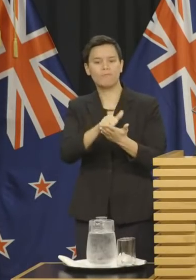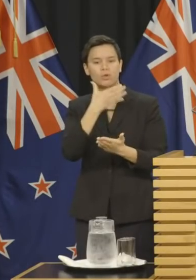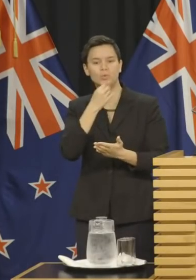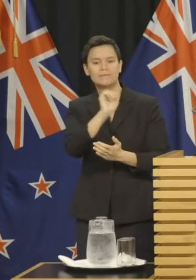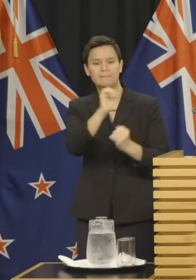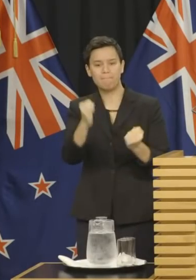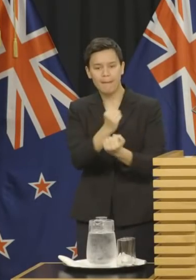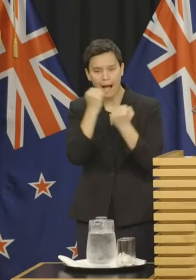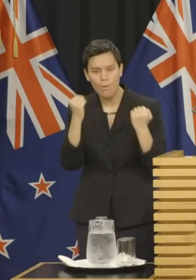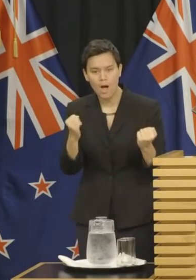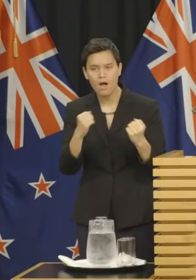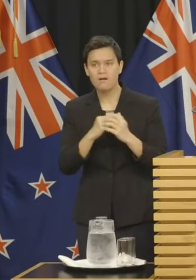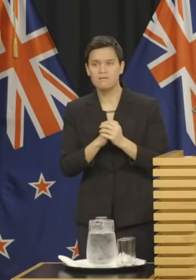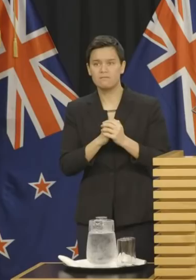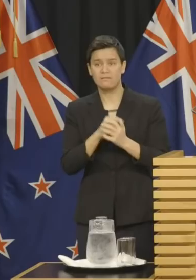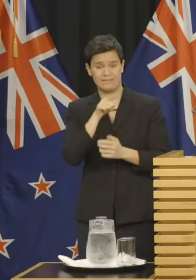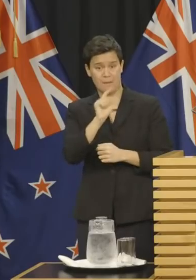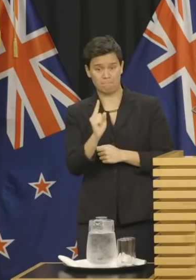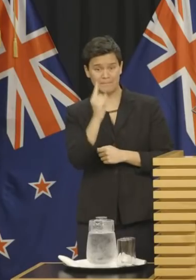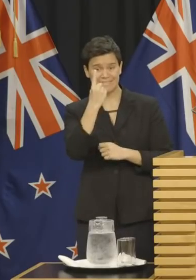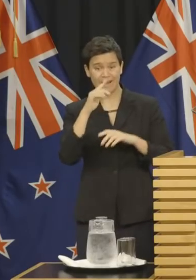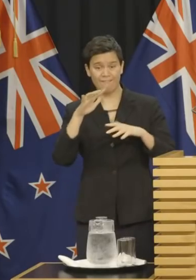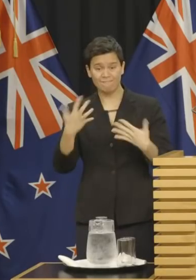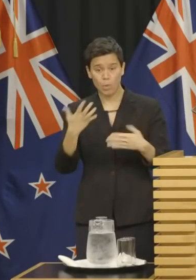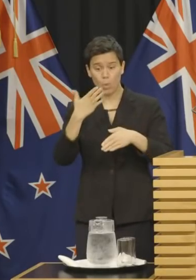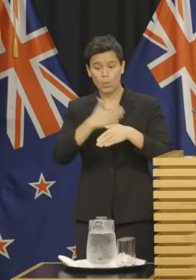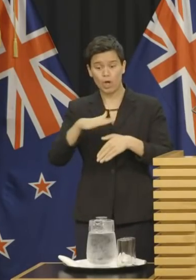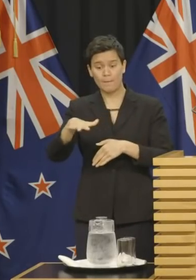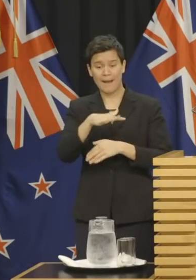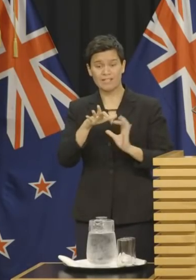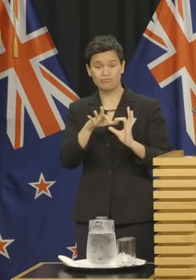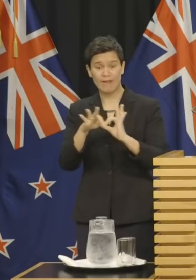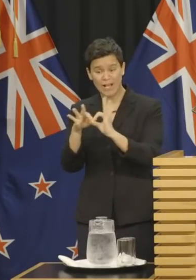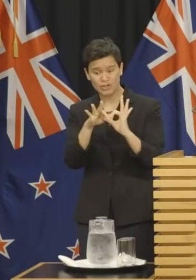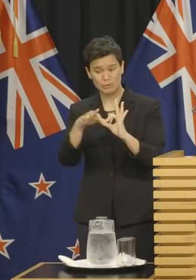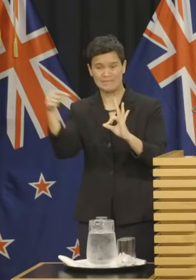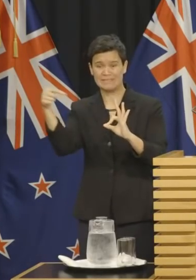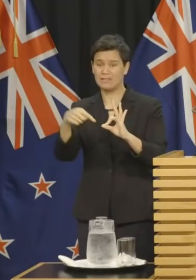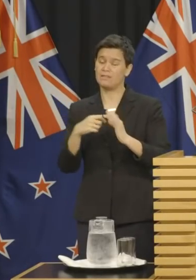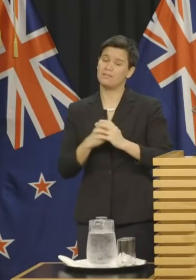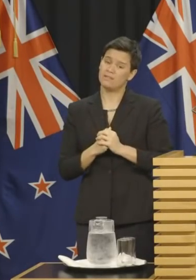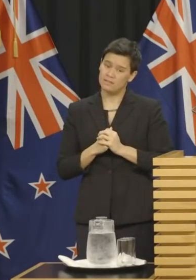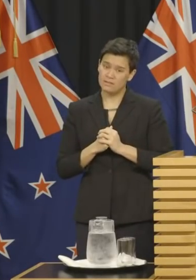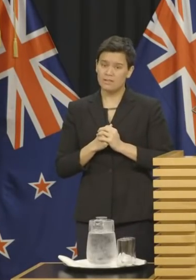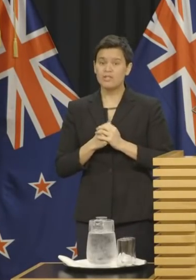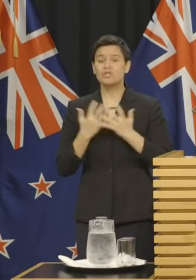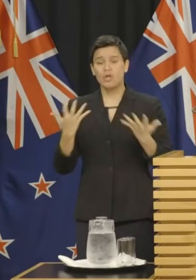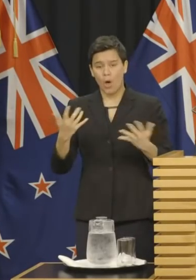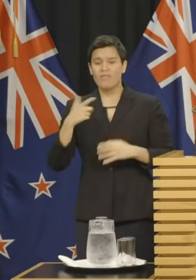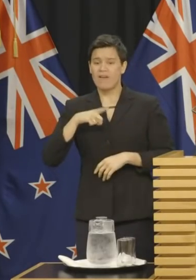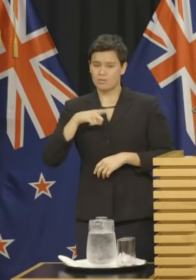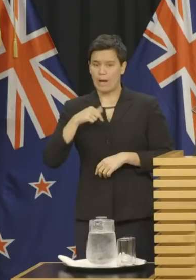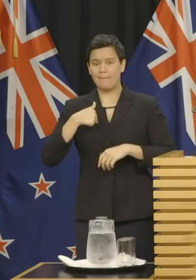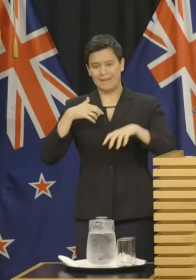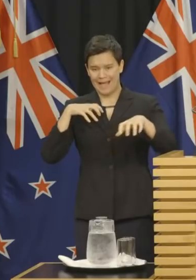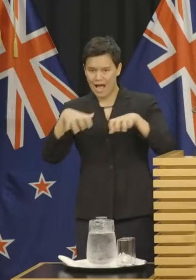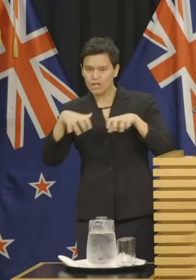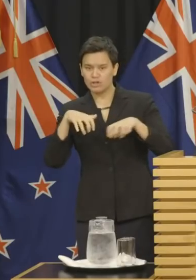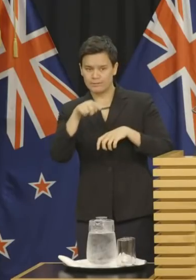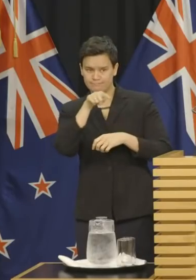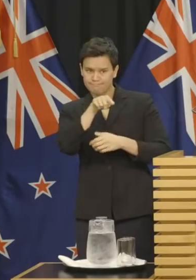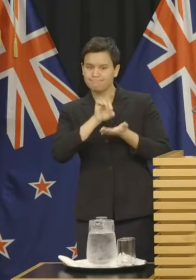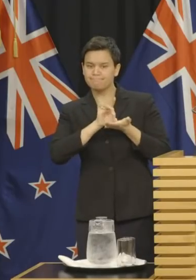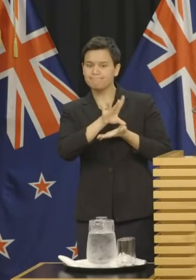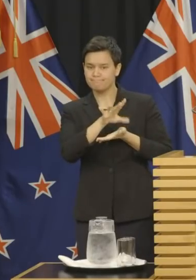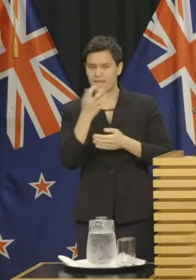and Safety. There are circumstances here that I think reach a threshold that require the actions I've taken today. Yes, this,